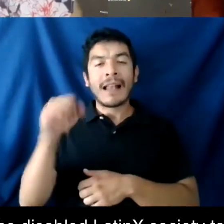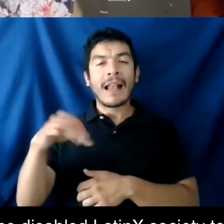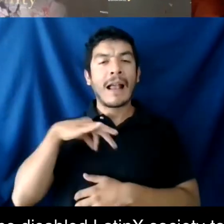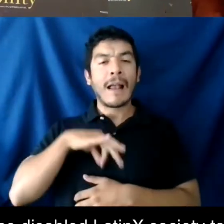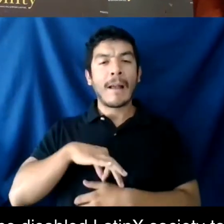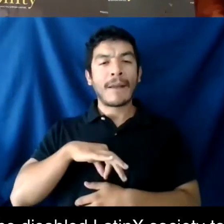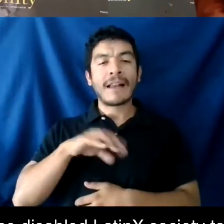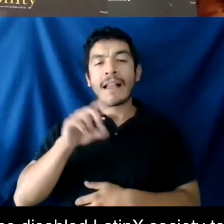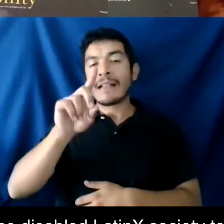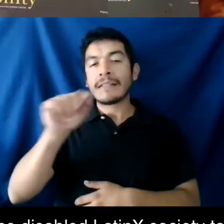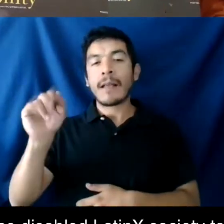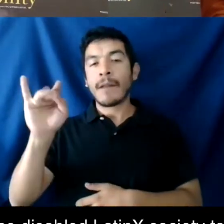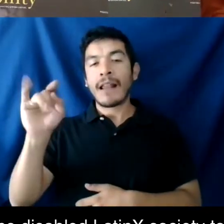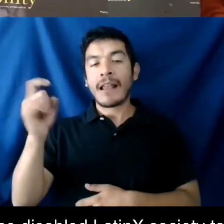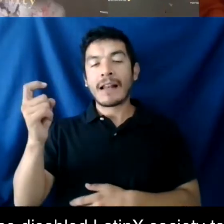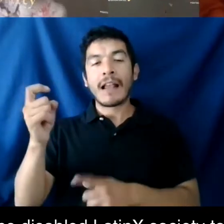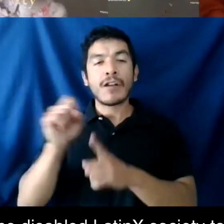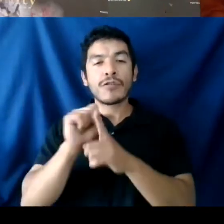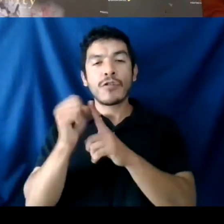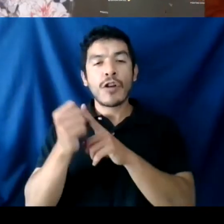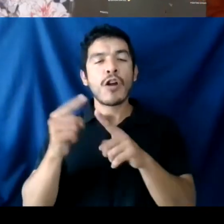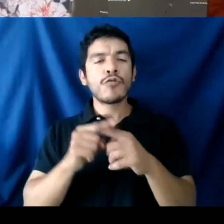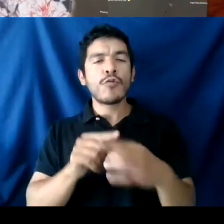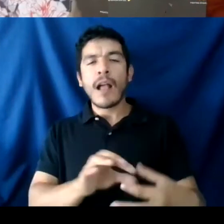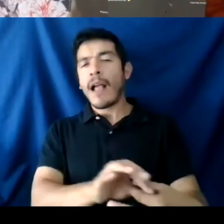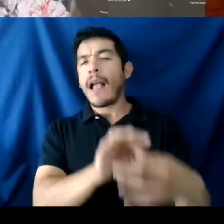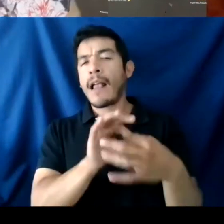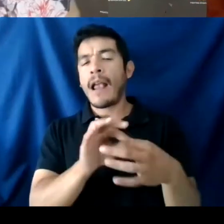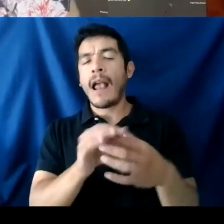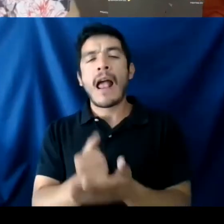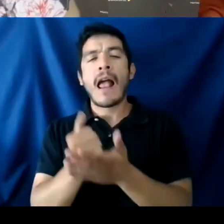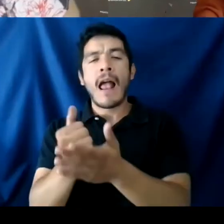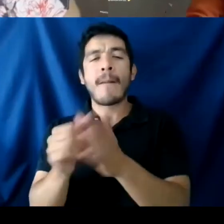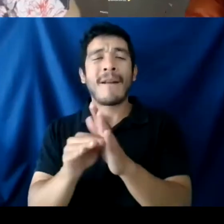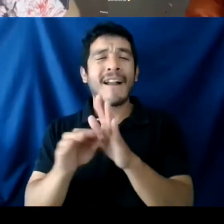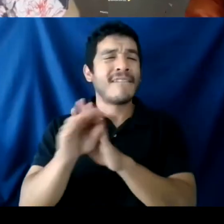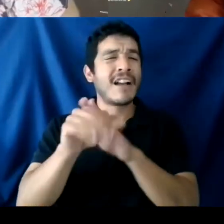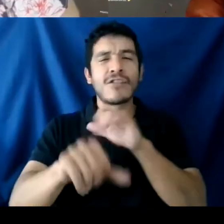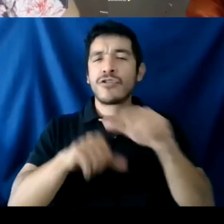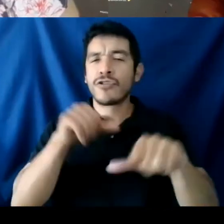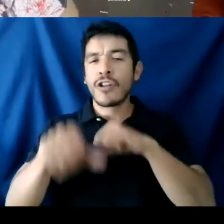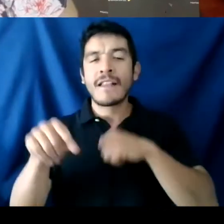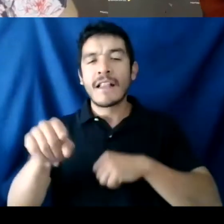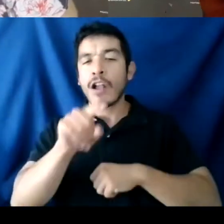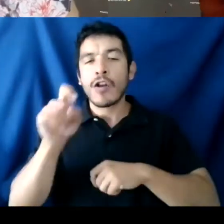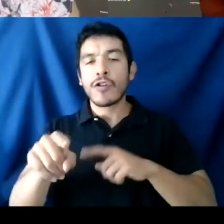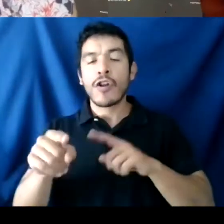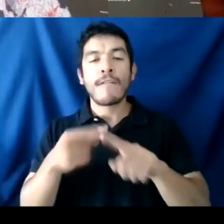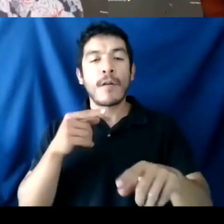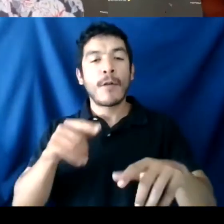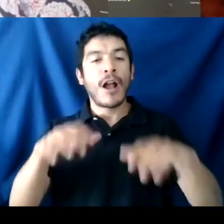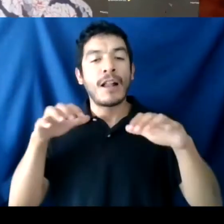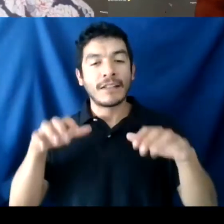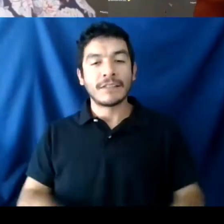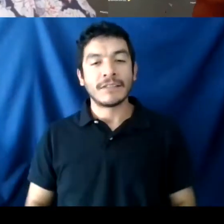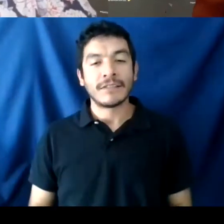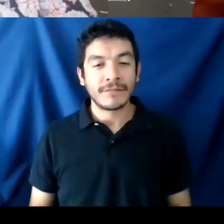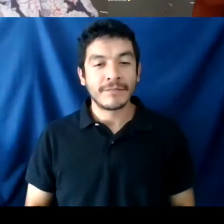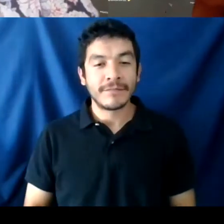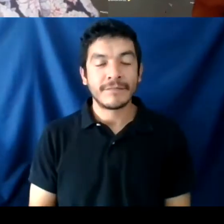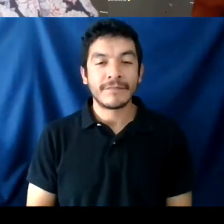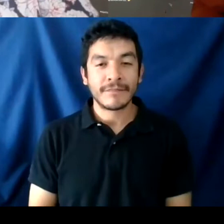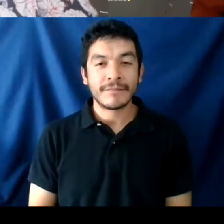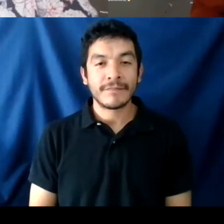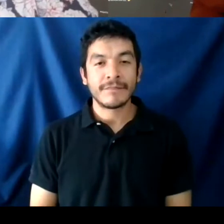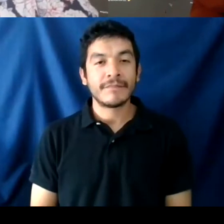Latinx society to interconnect and help advance each other? This is a question from our audience.